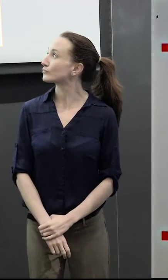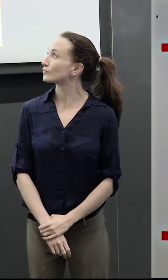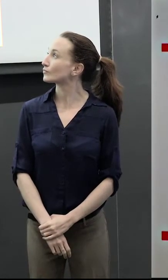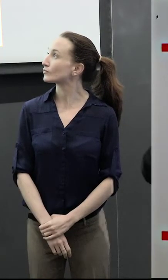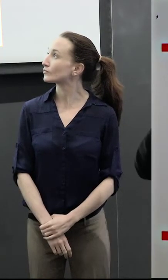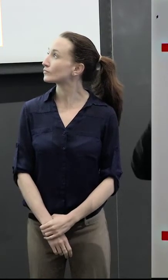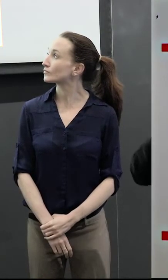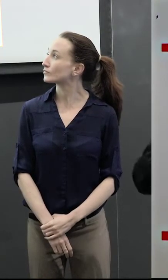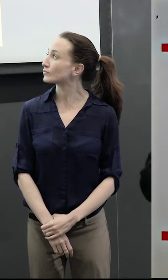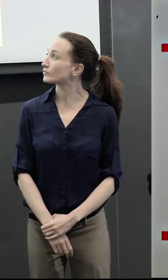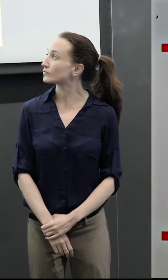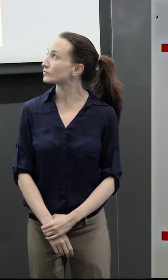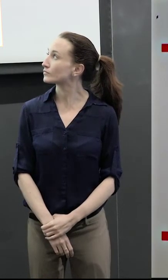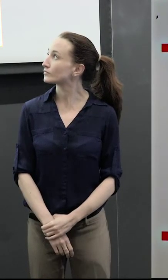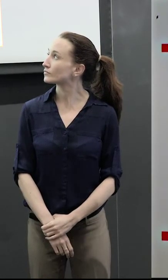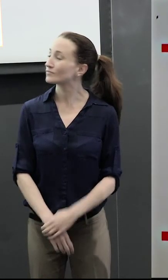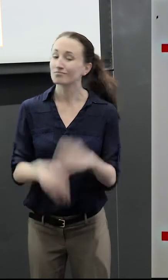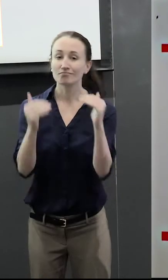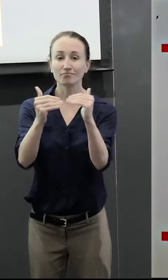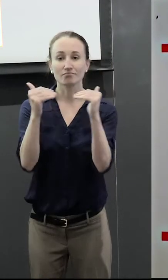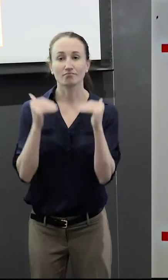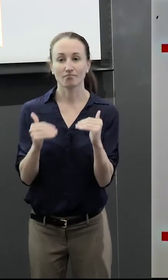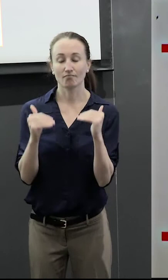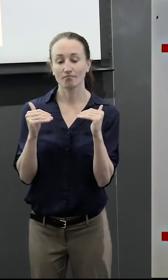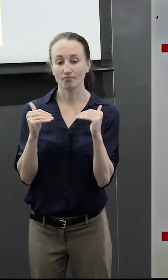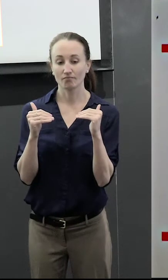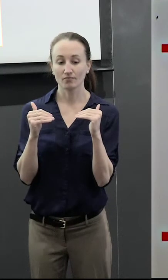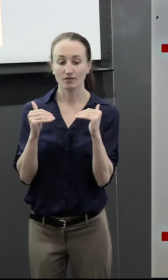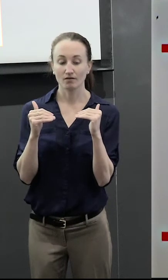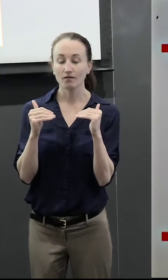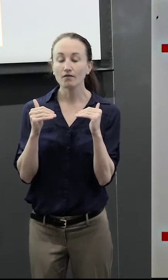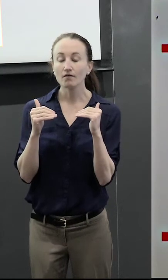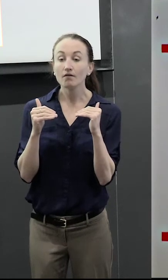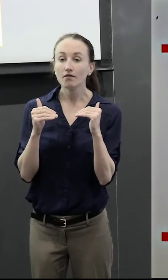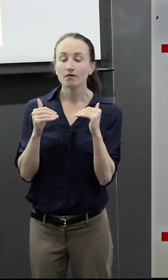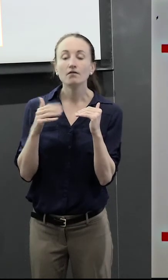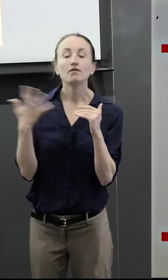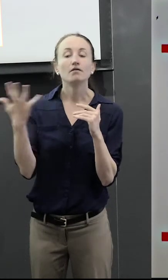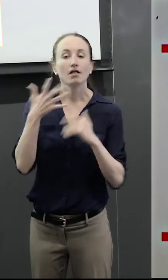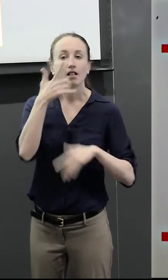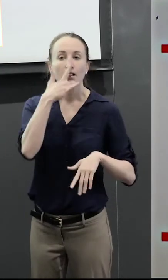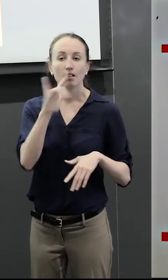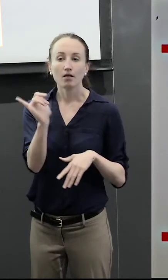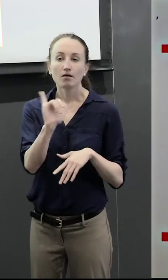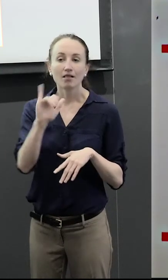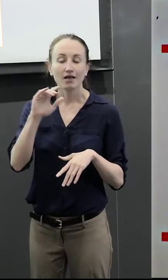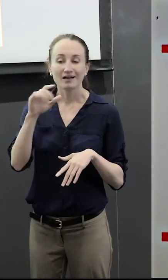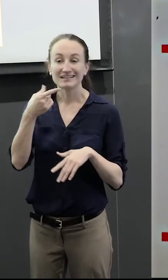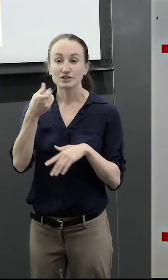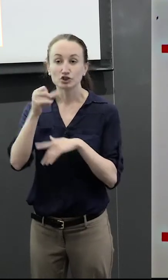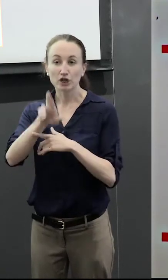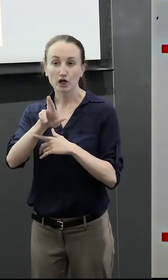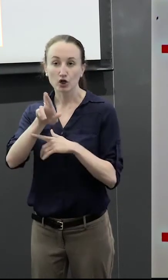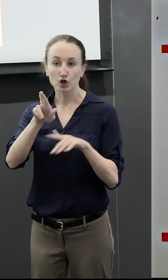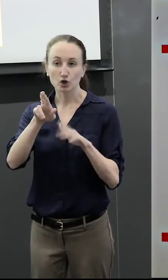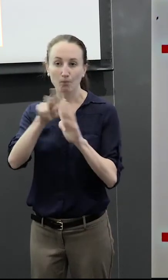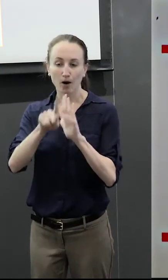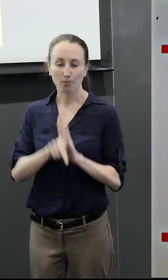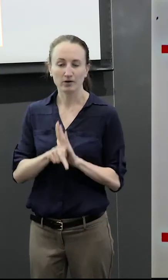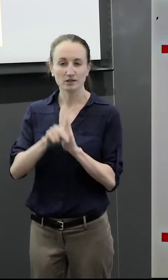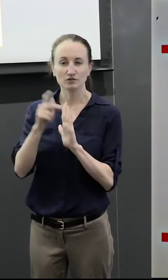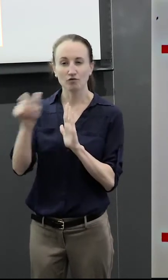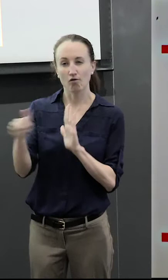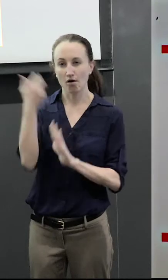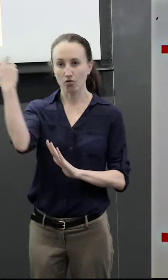is that these high specifications resemble gender features in another respect. They seem to be, in a way,